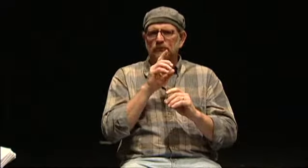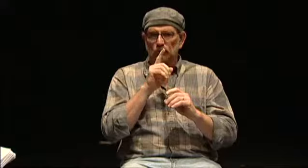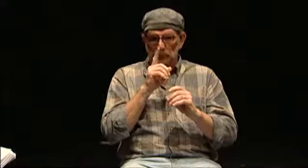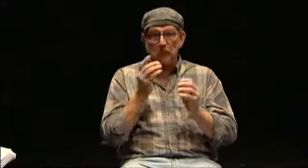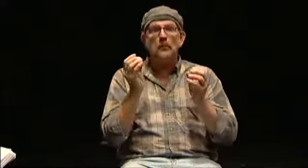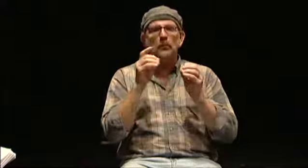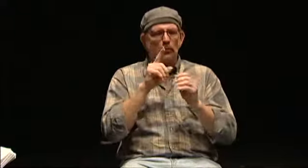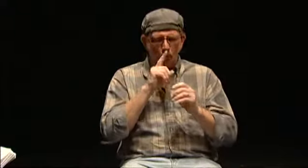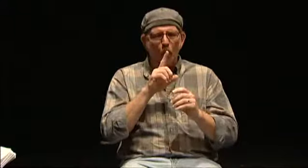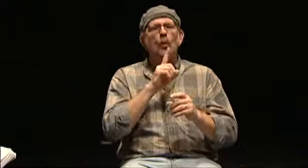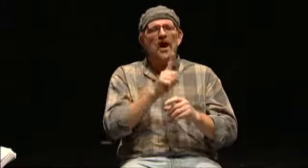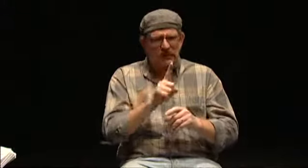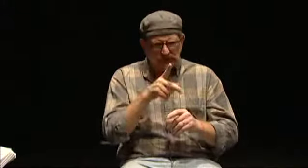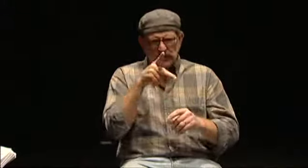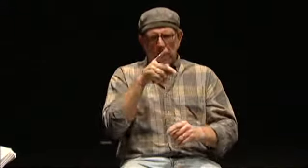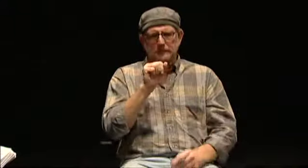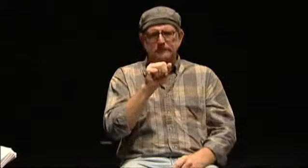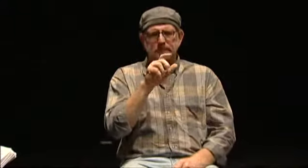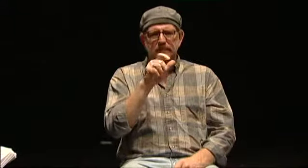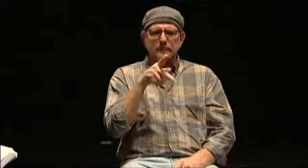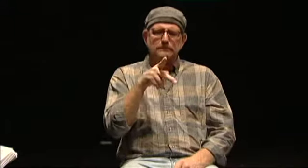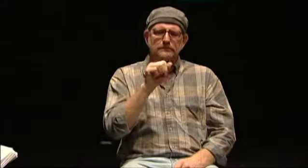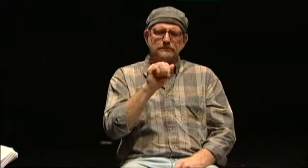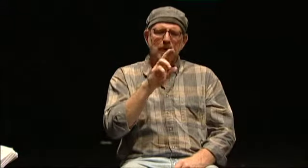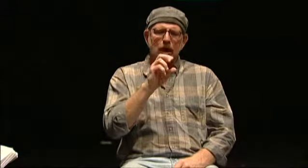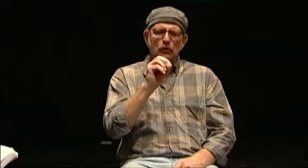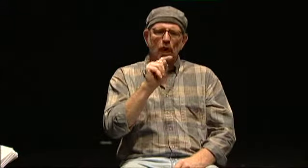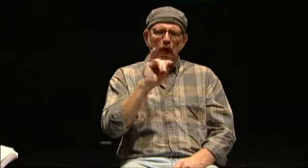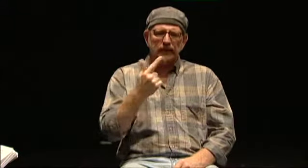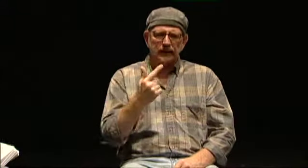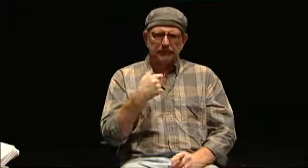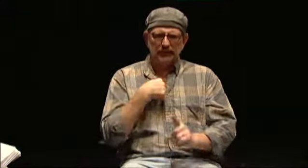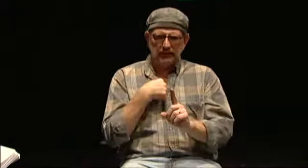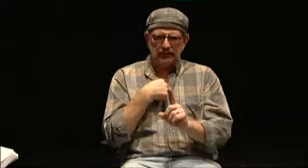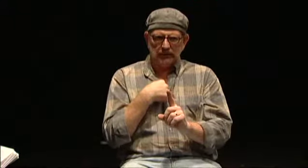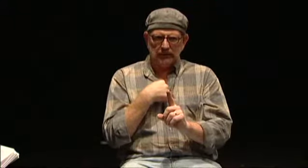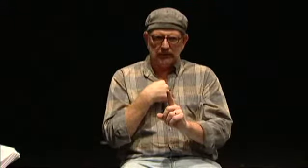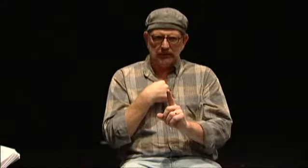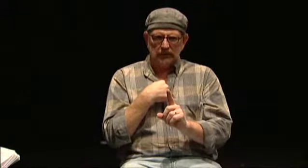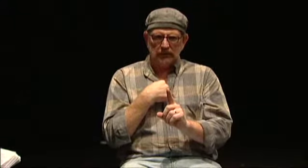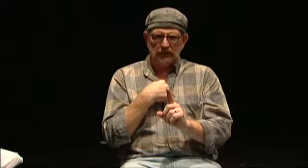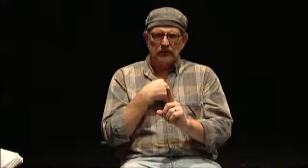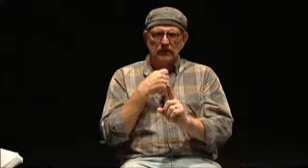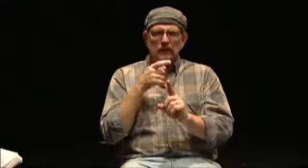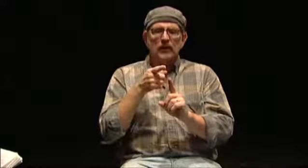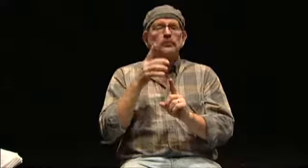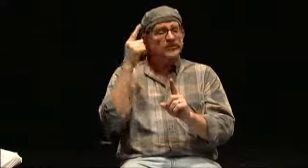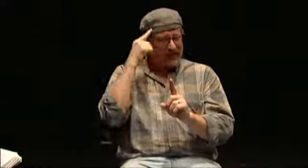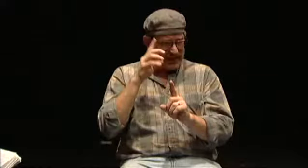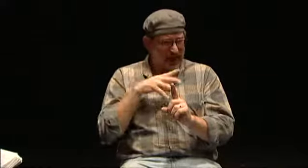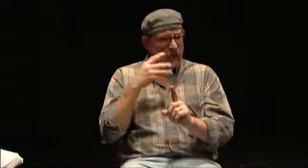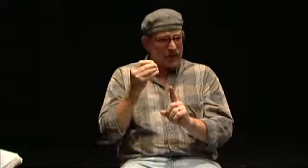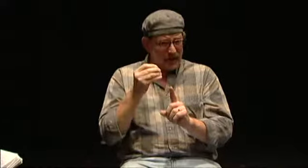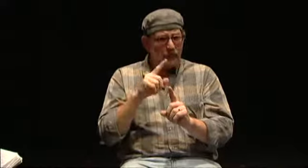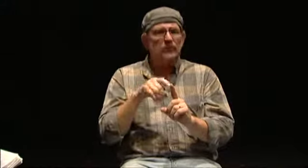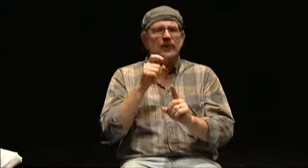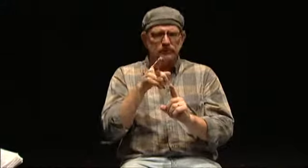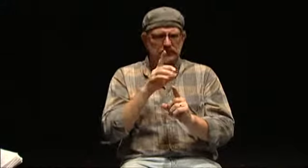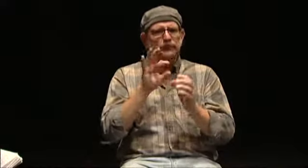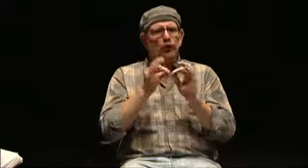Shylock is, well, he was parroting me. He was thinking out